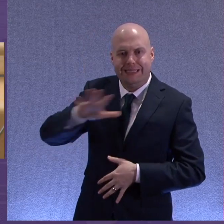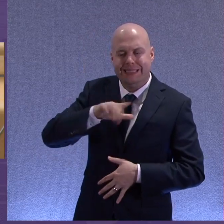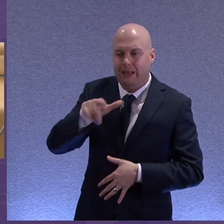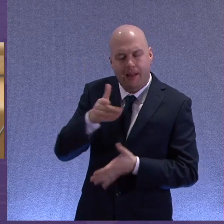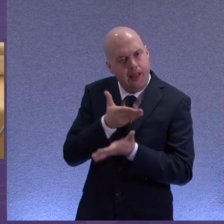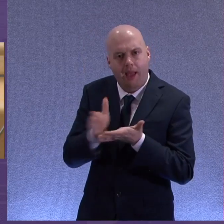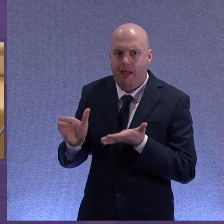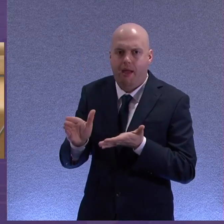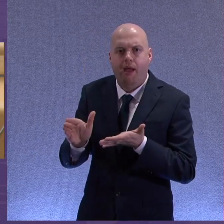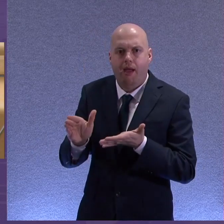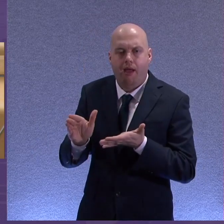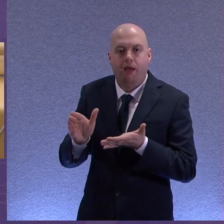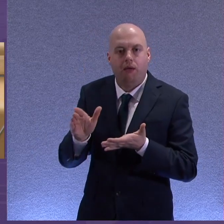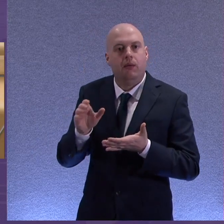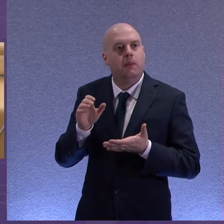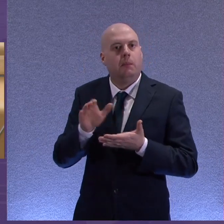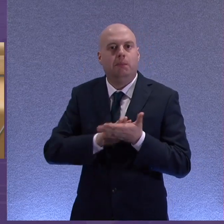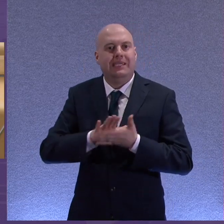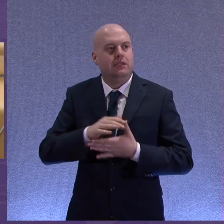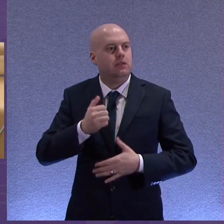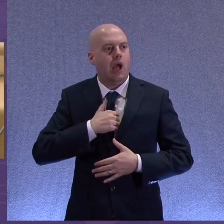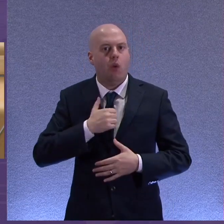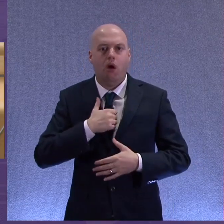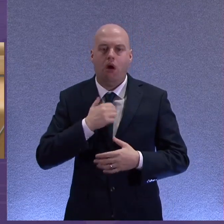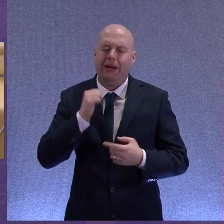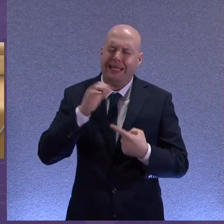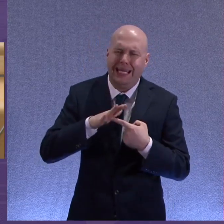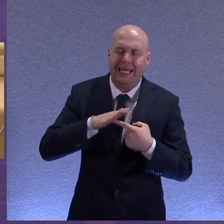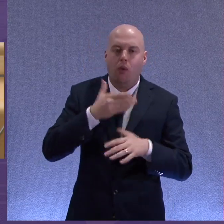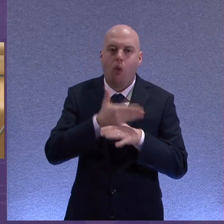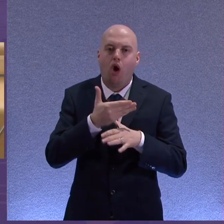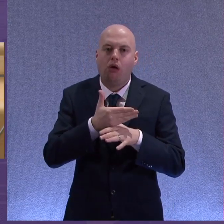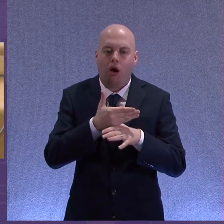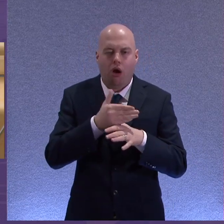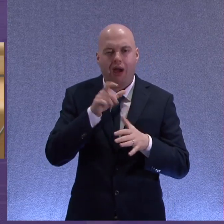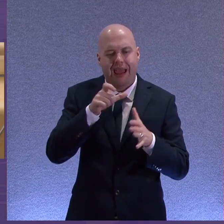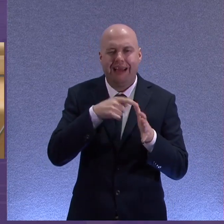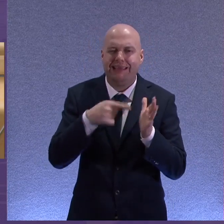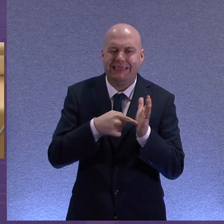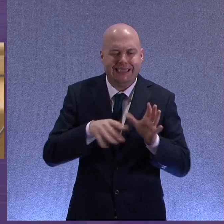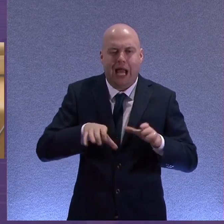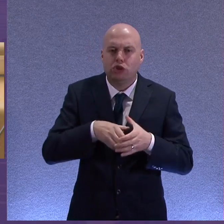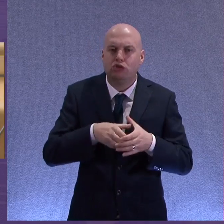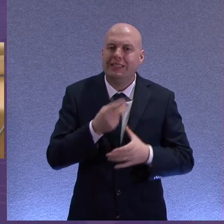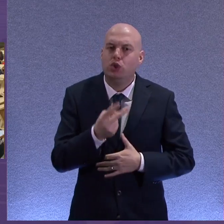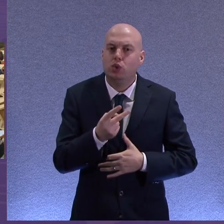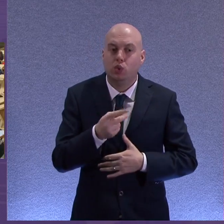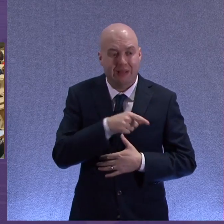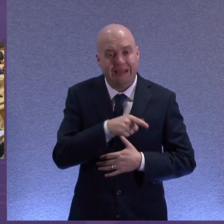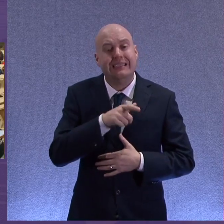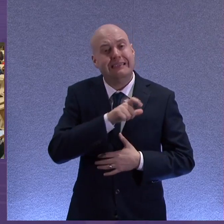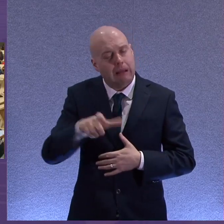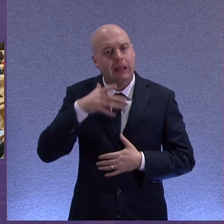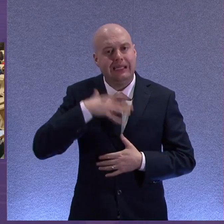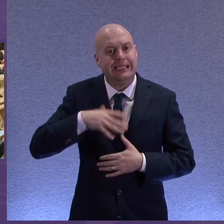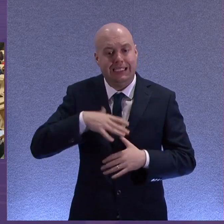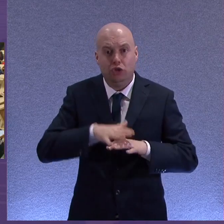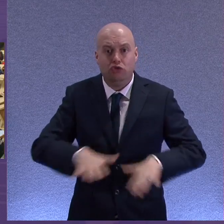being taken, so that our Category 2 key workers receive the childcare support they need? John